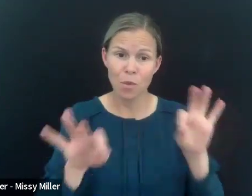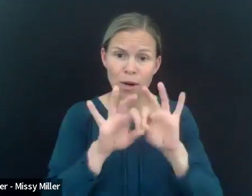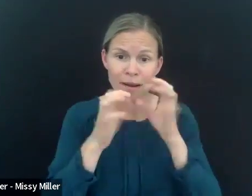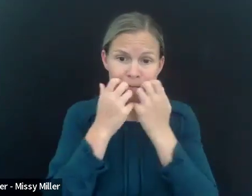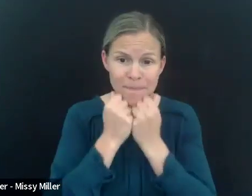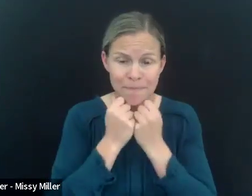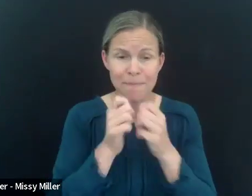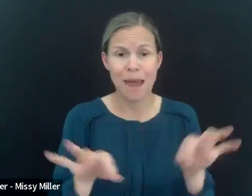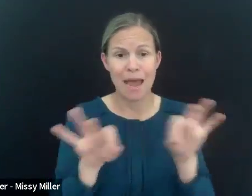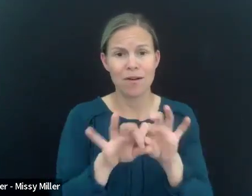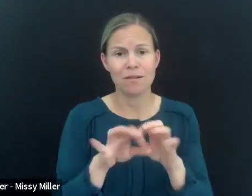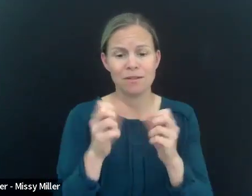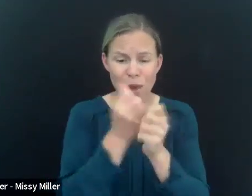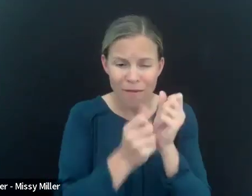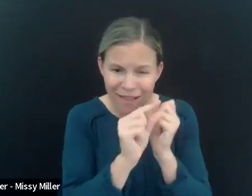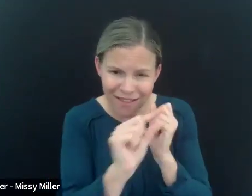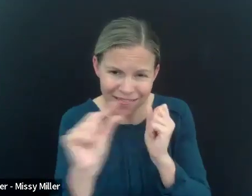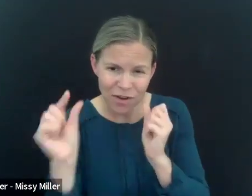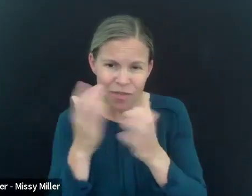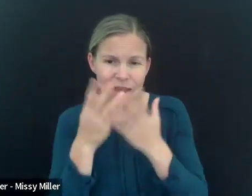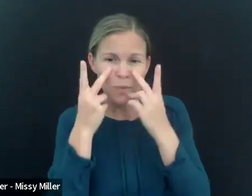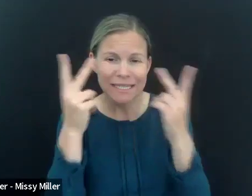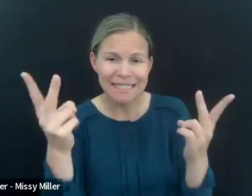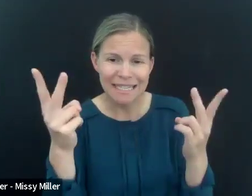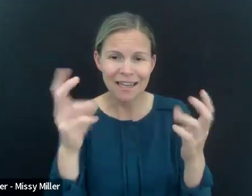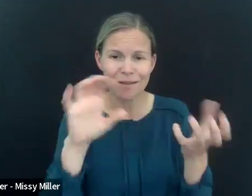that we're seeing happen and being, disrupted,